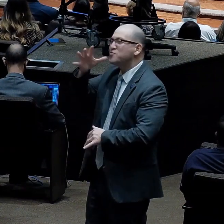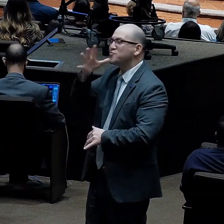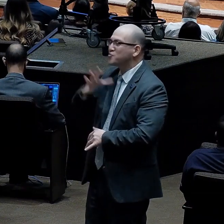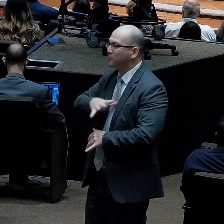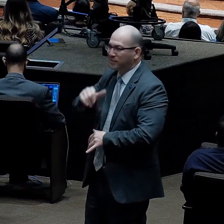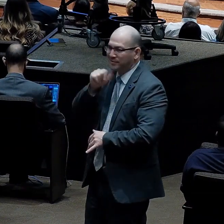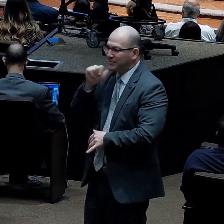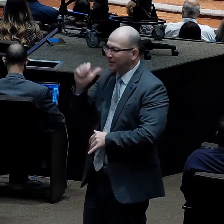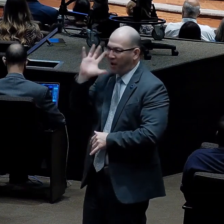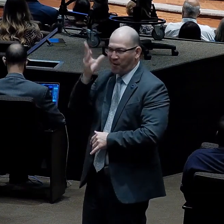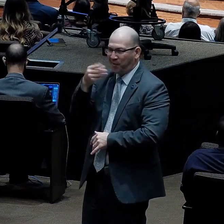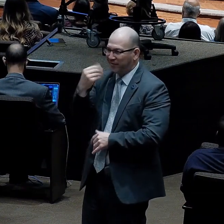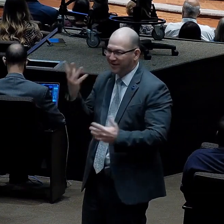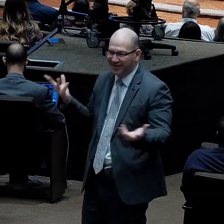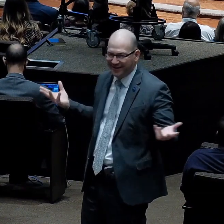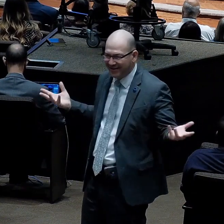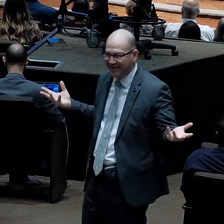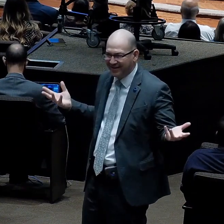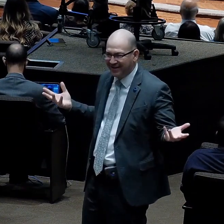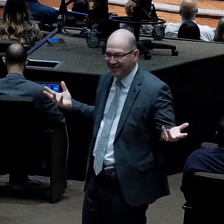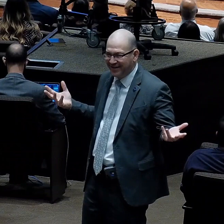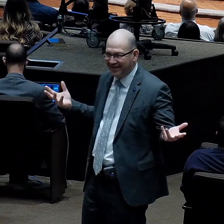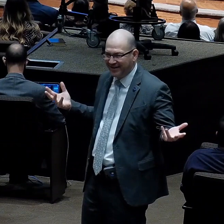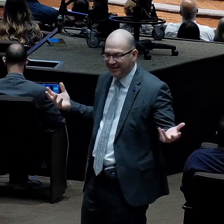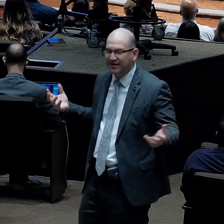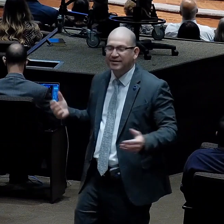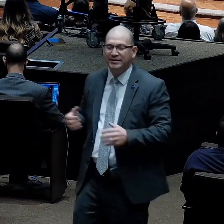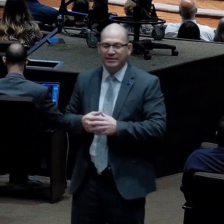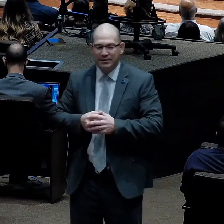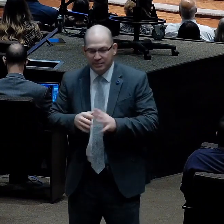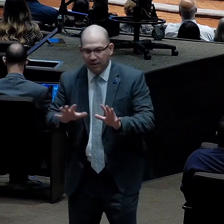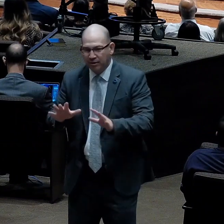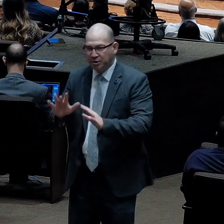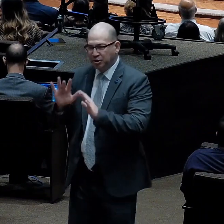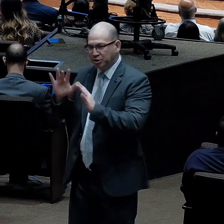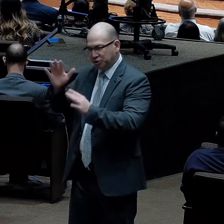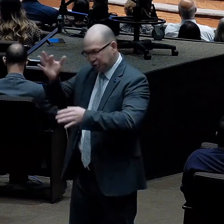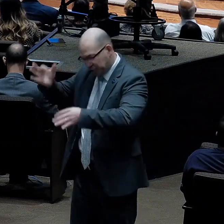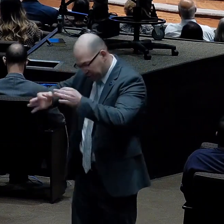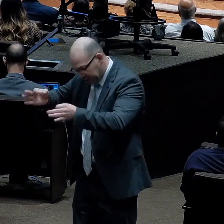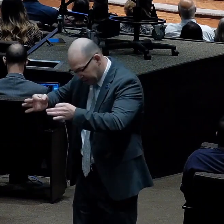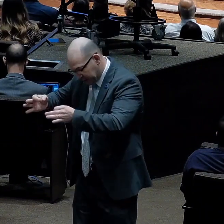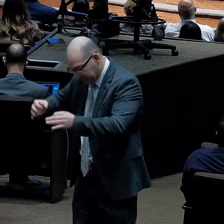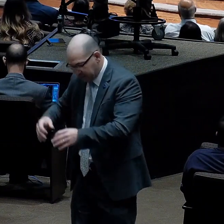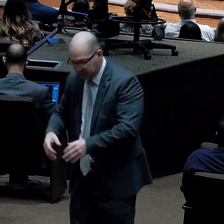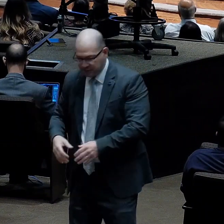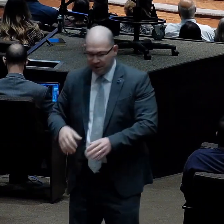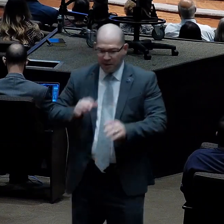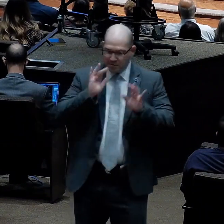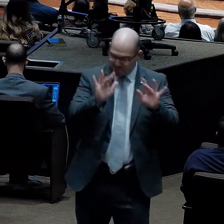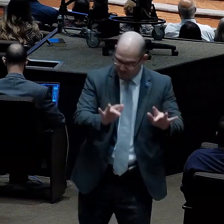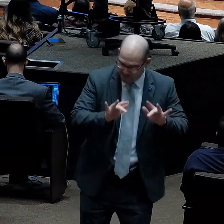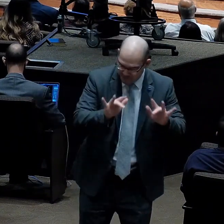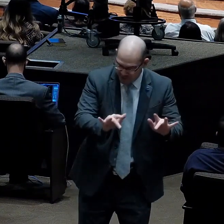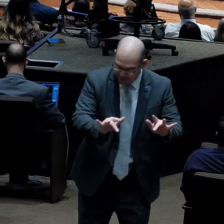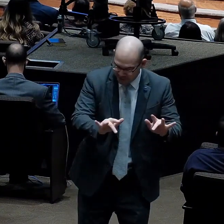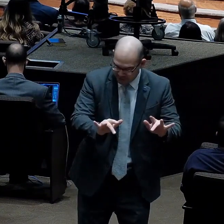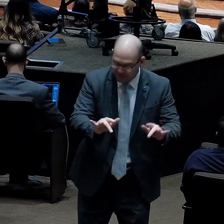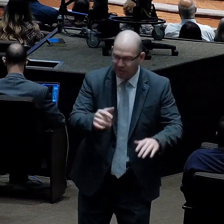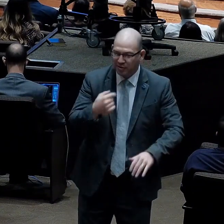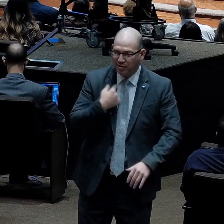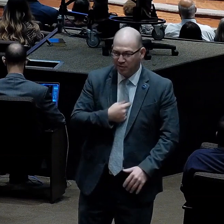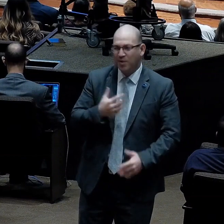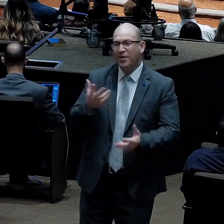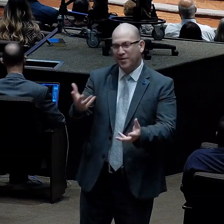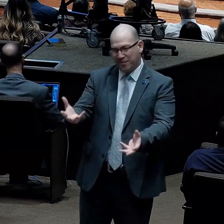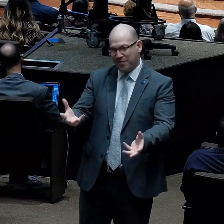So sometimes, after we understand what justice is, we don't want to just be the Pharisee in the corner